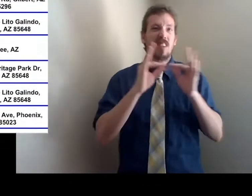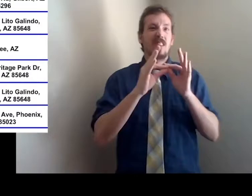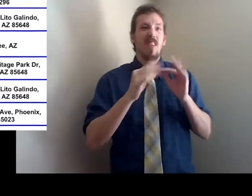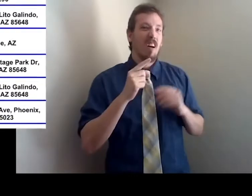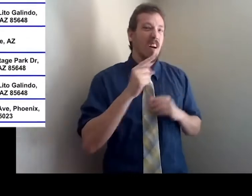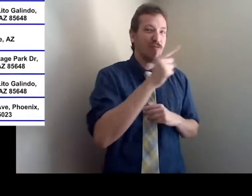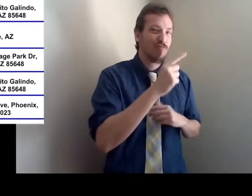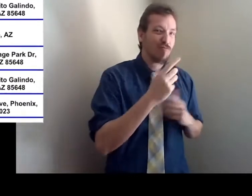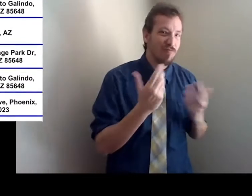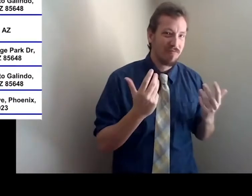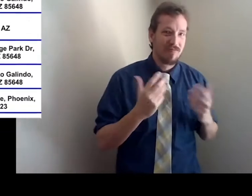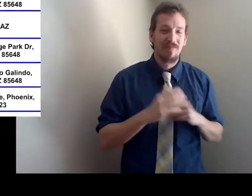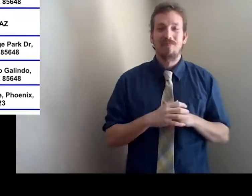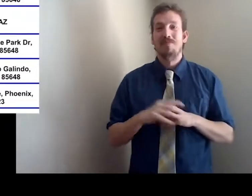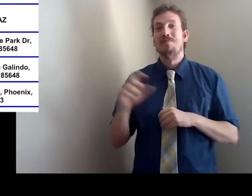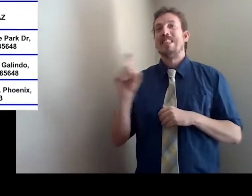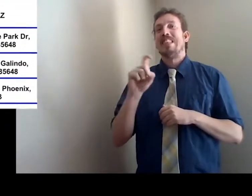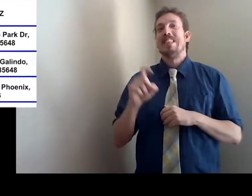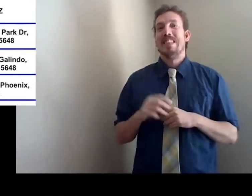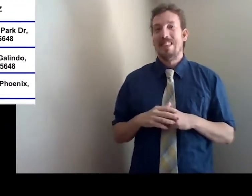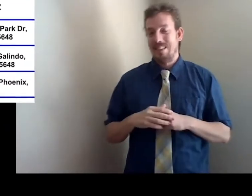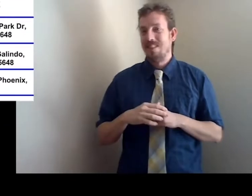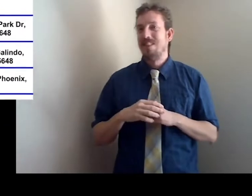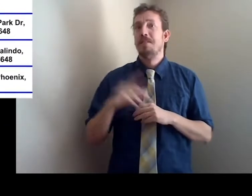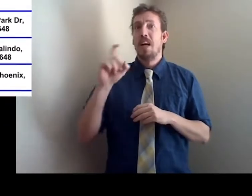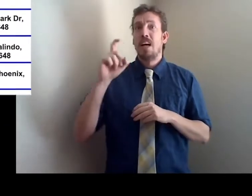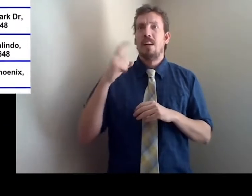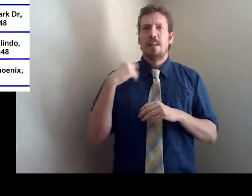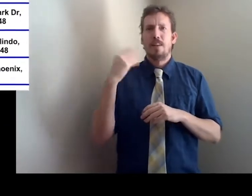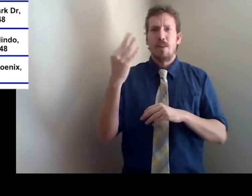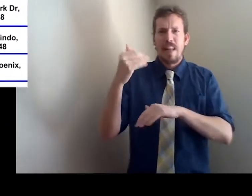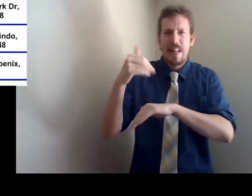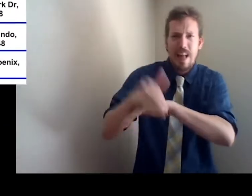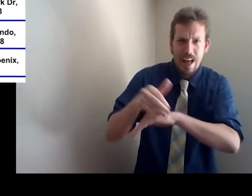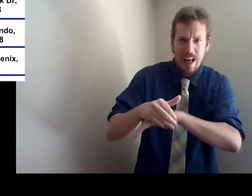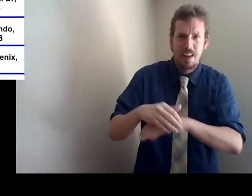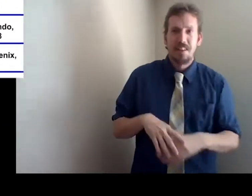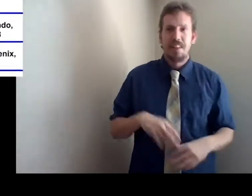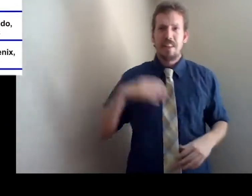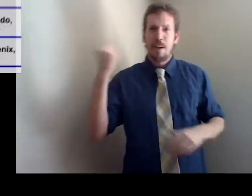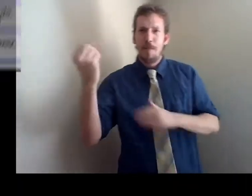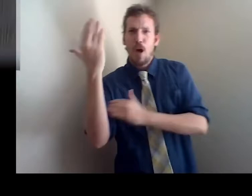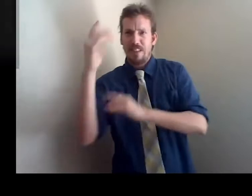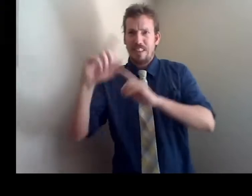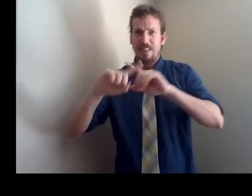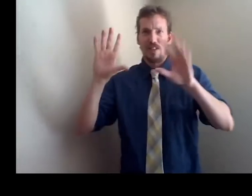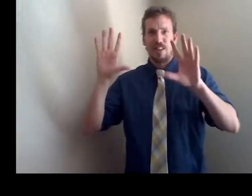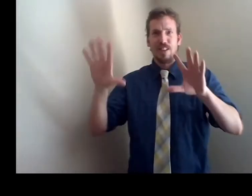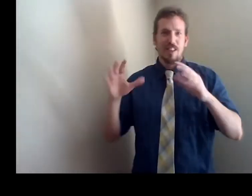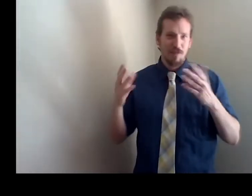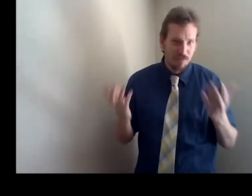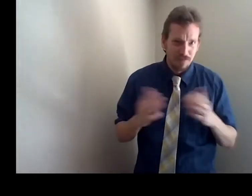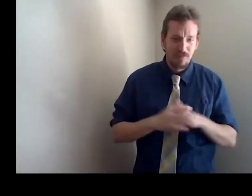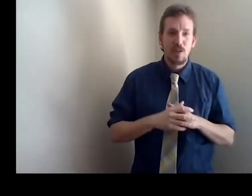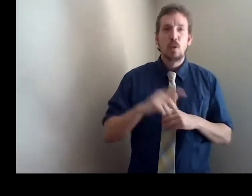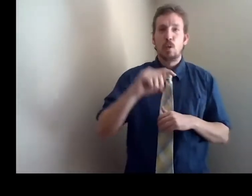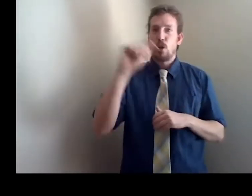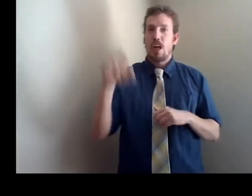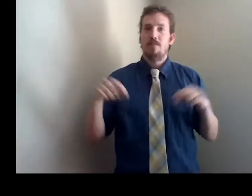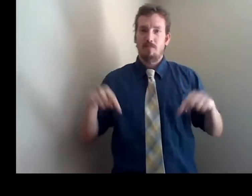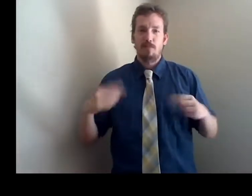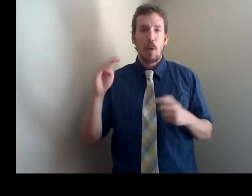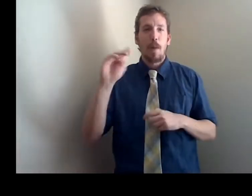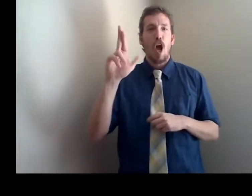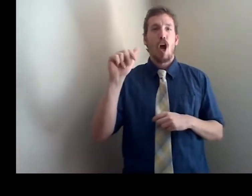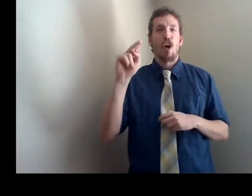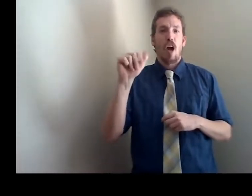we had different competitions throughout the state of Arizona this year. We traveled to Flagstaff, Phoenix, on a